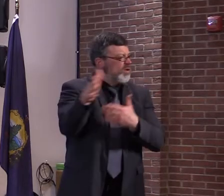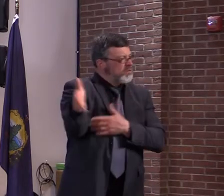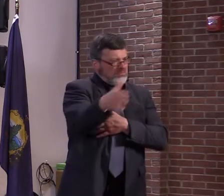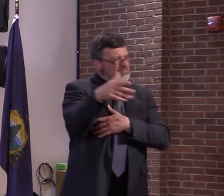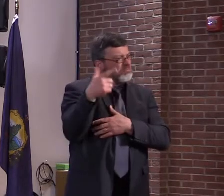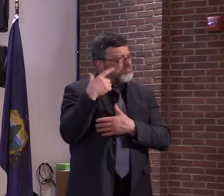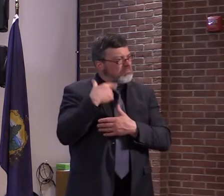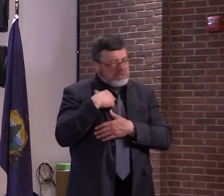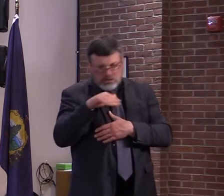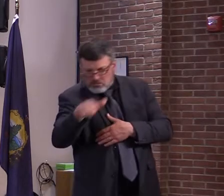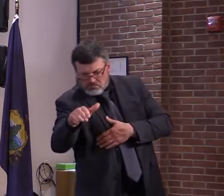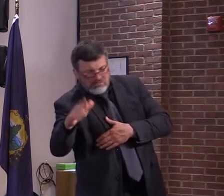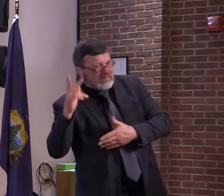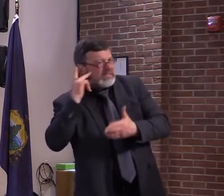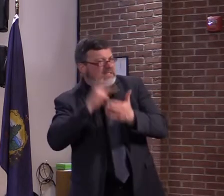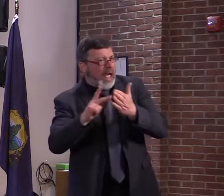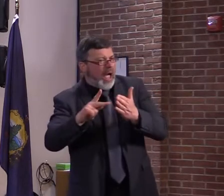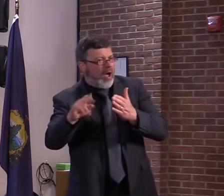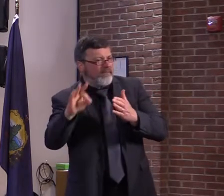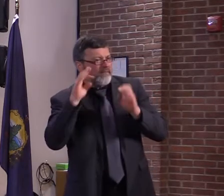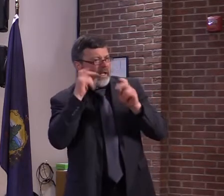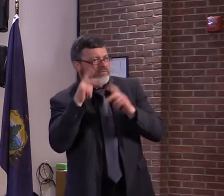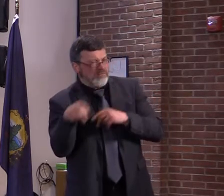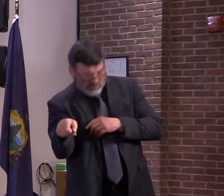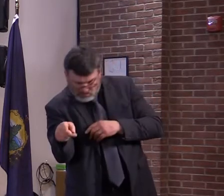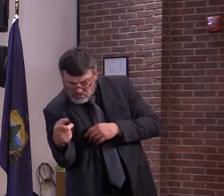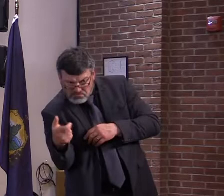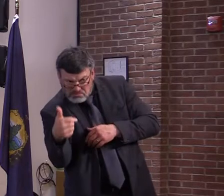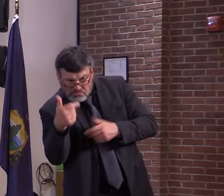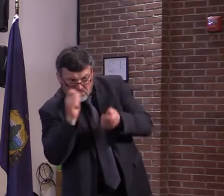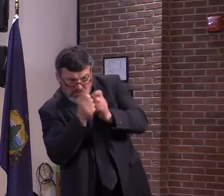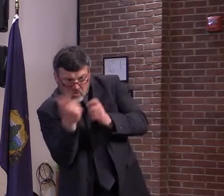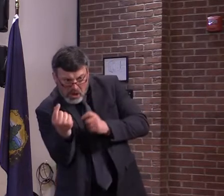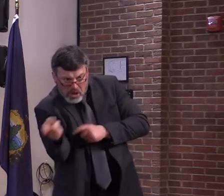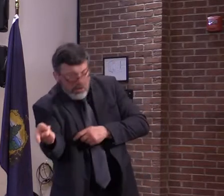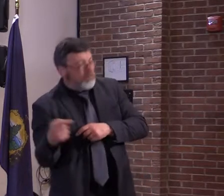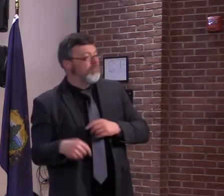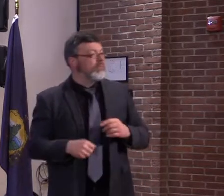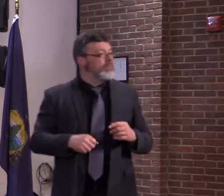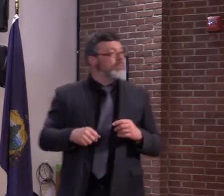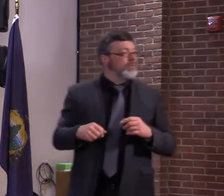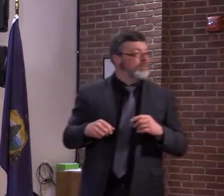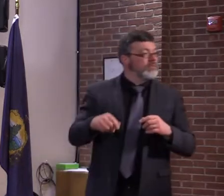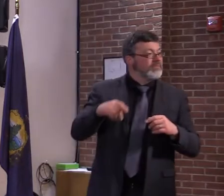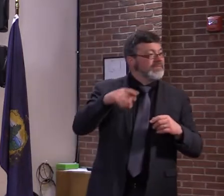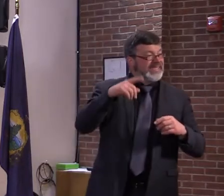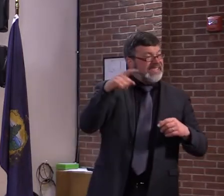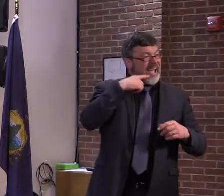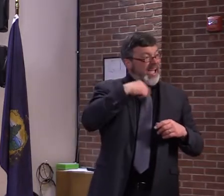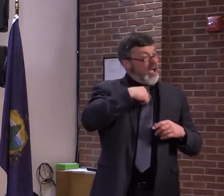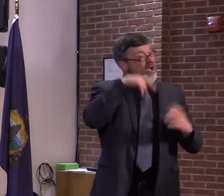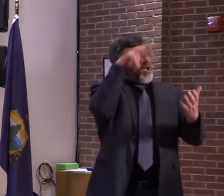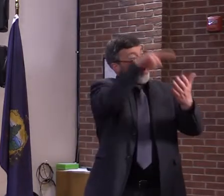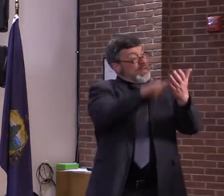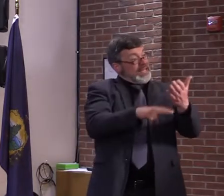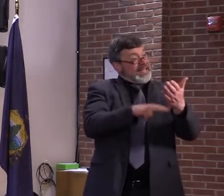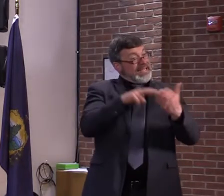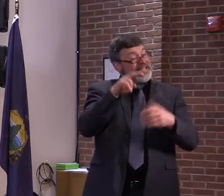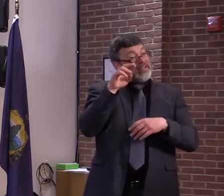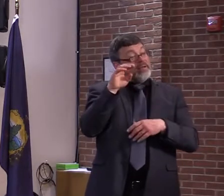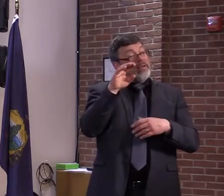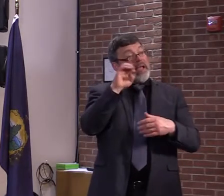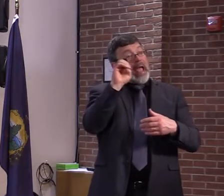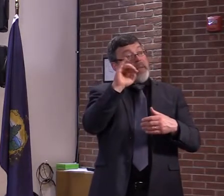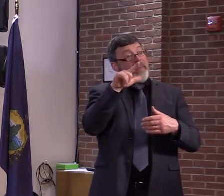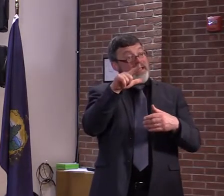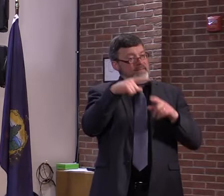Yeah, thanks, Dr. Levine. I would echo, I was just looking at one of my emails this morning from a superintendent in the Northeast Kingdom giving